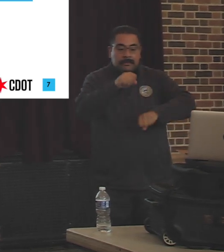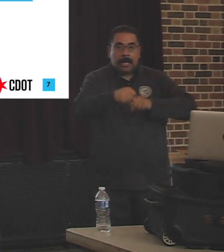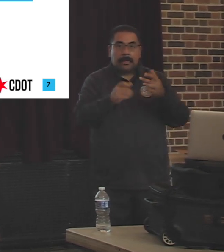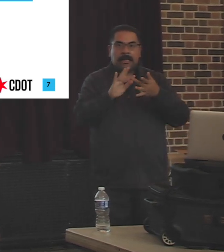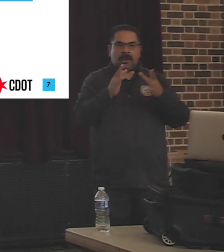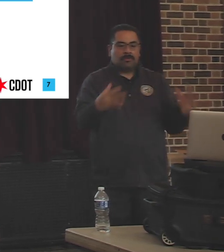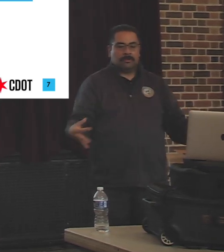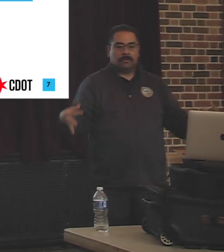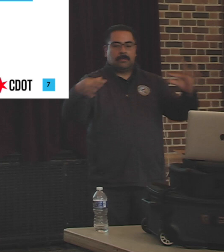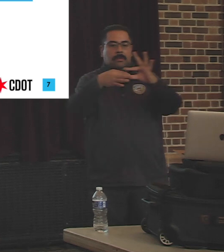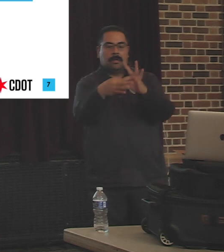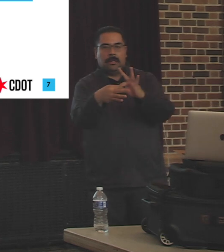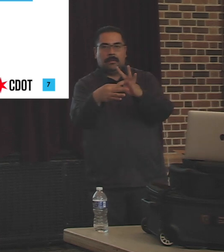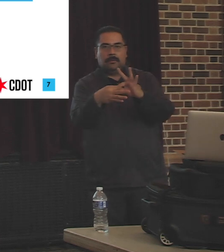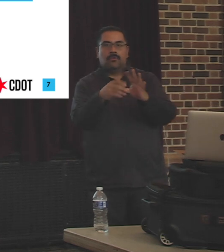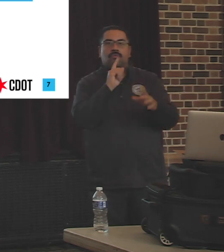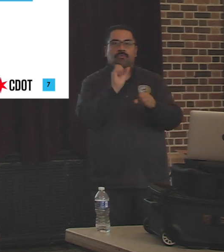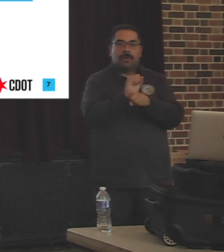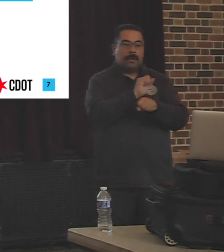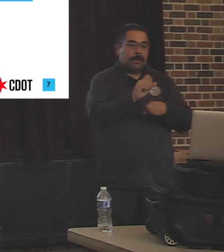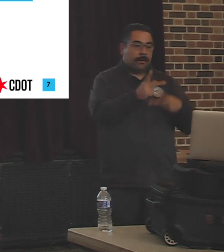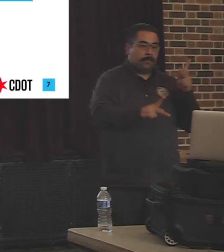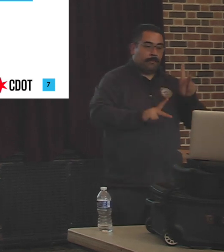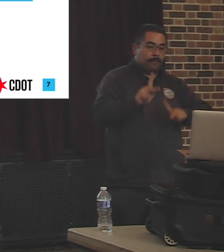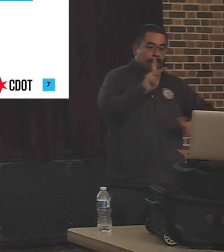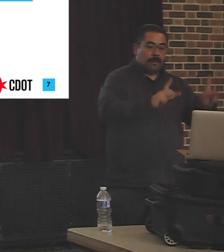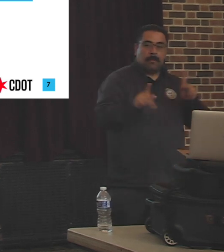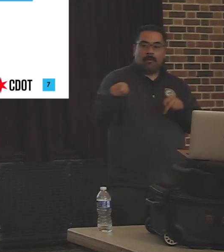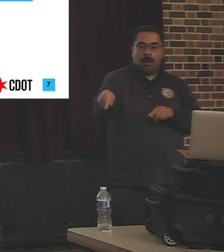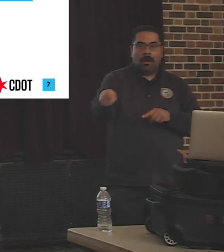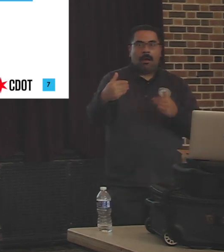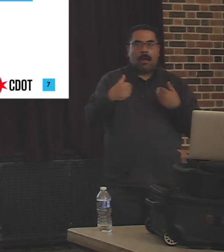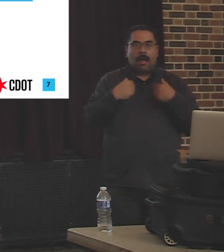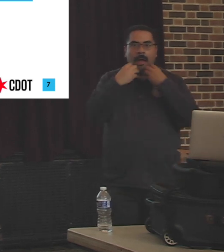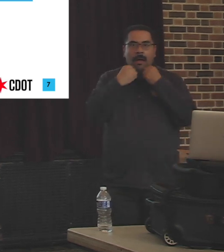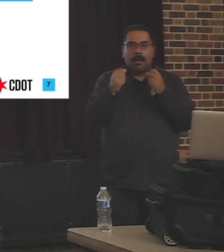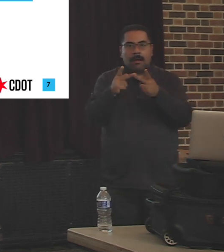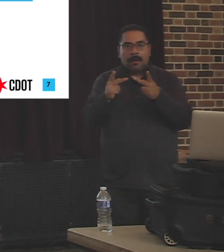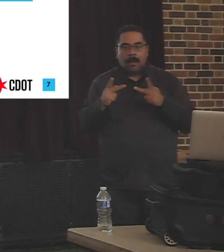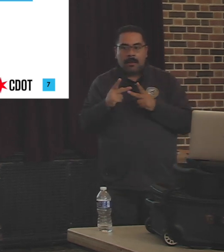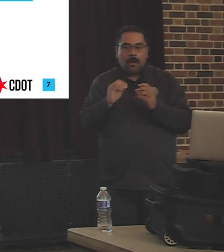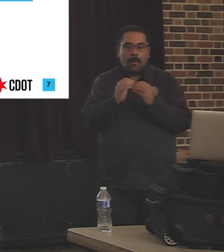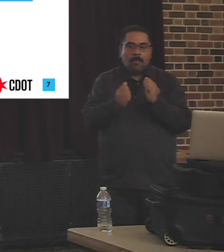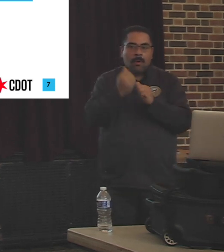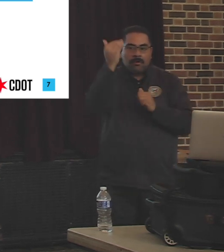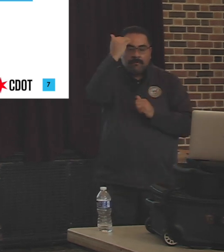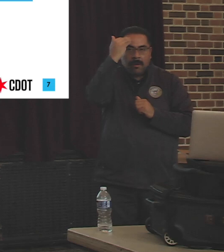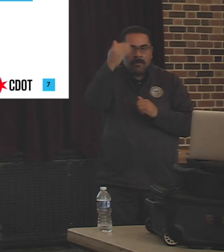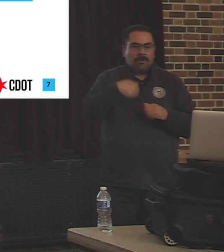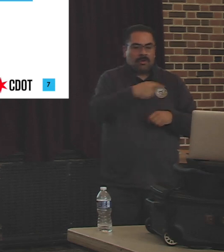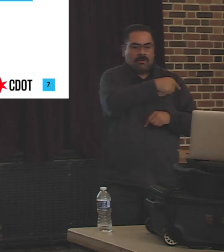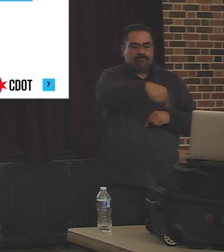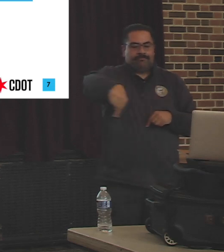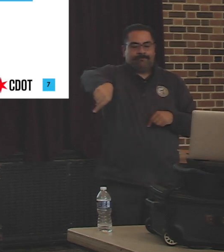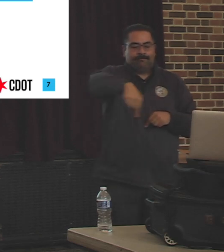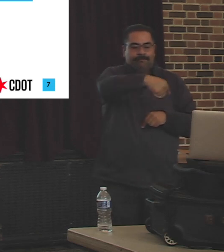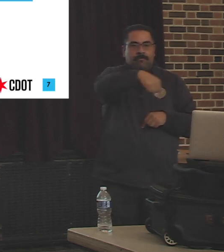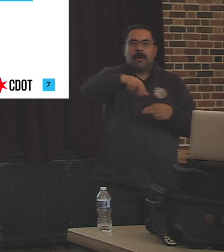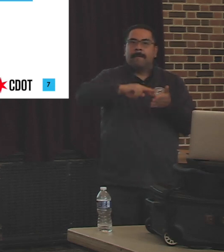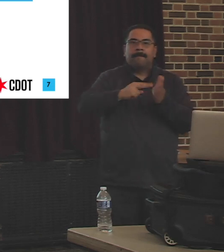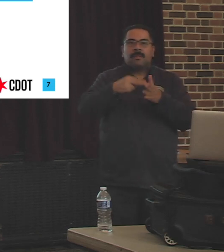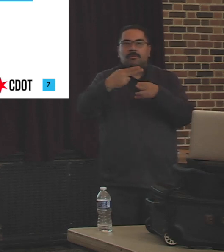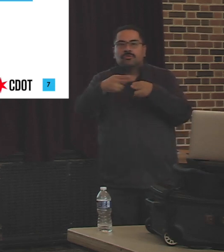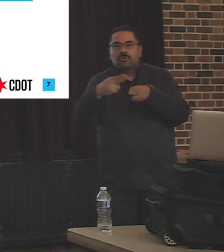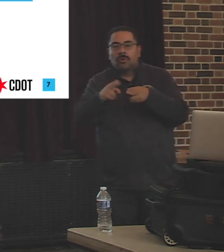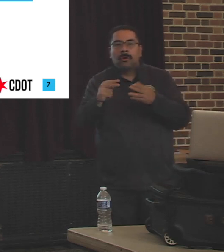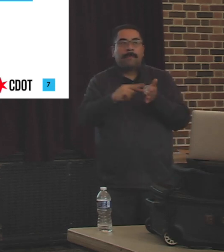networks that really get people to the places that are most meaningful and the most familiar to them. So it's really short trips, getting to the park, getting to the